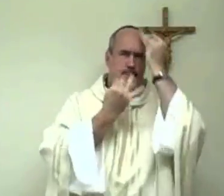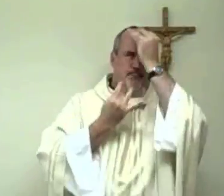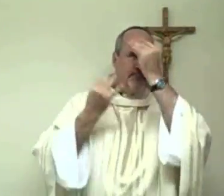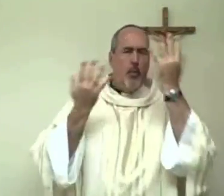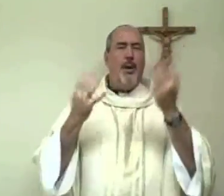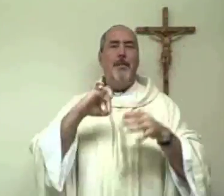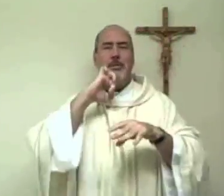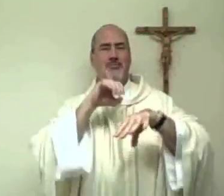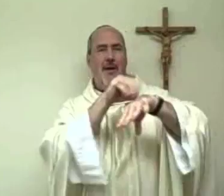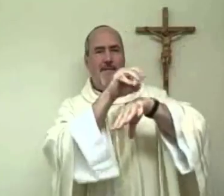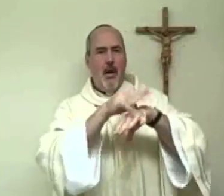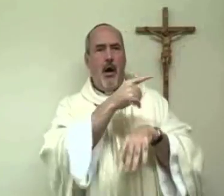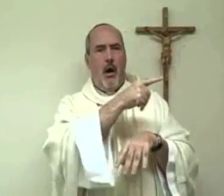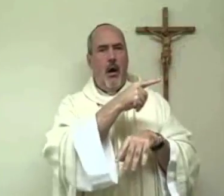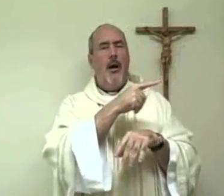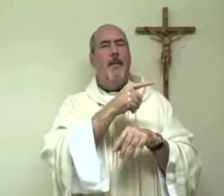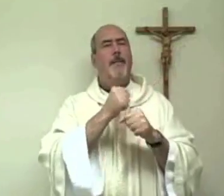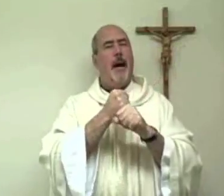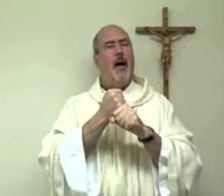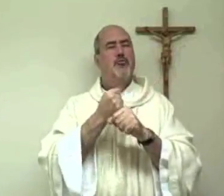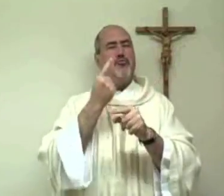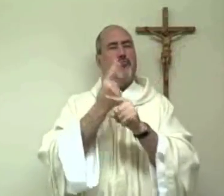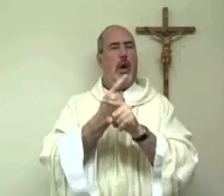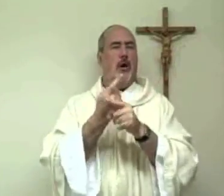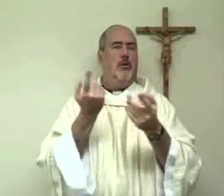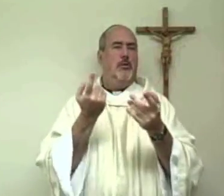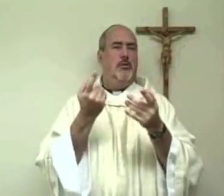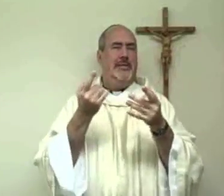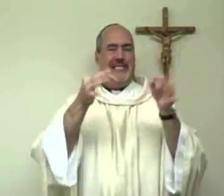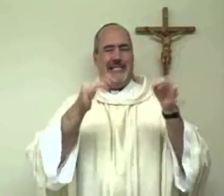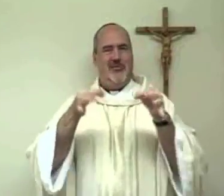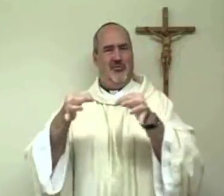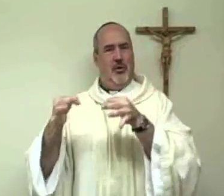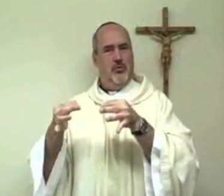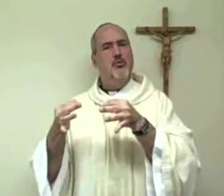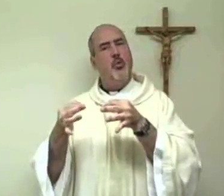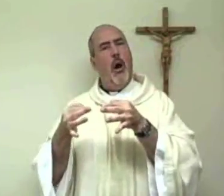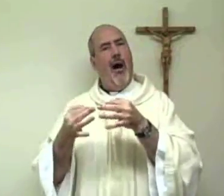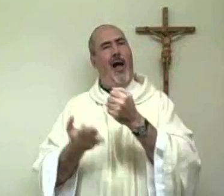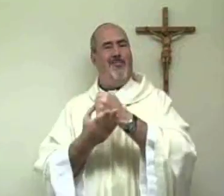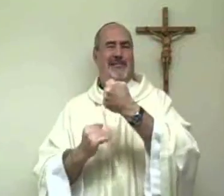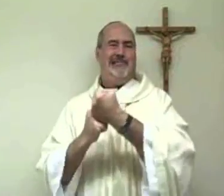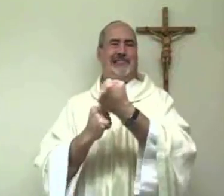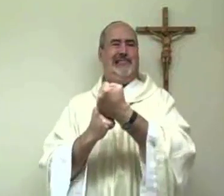Pope Francis, for his discernment in what he took away from that synod,